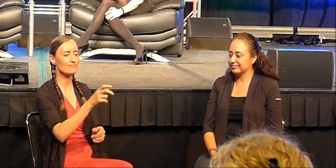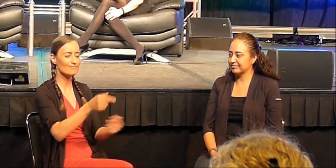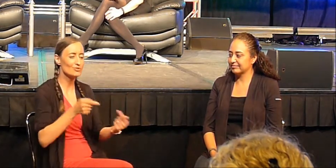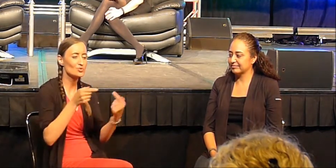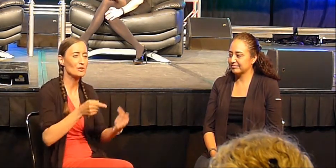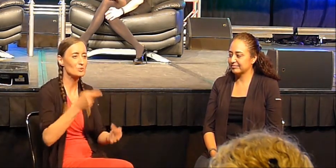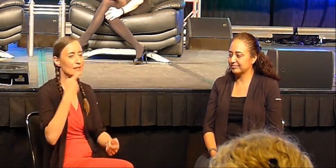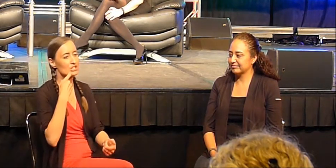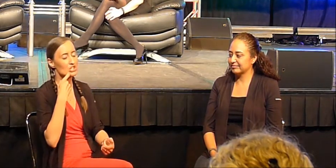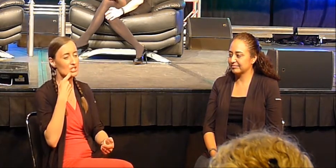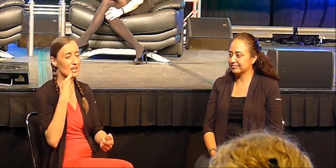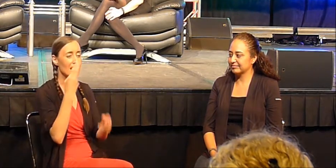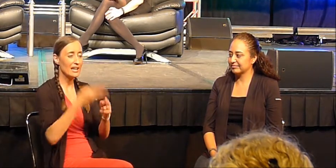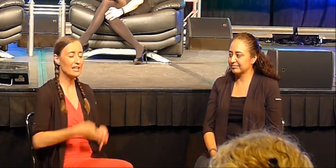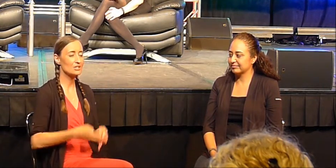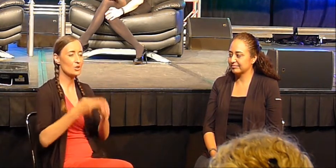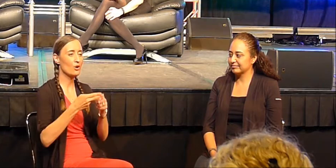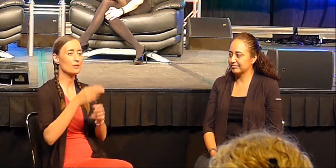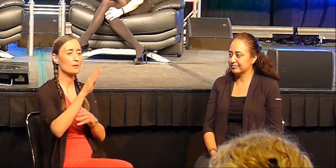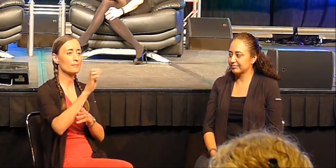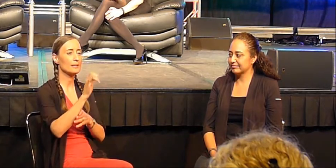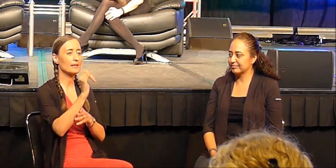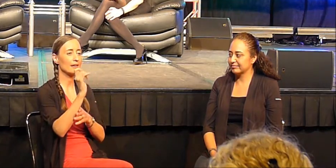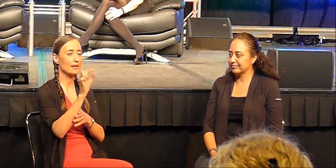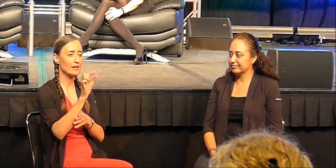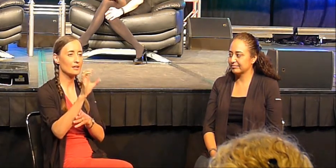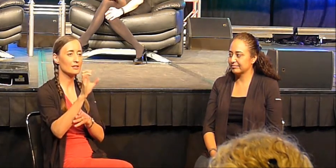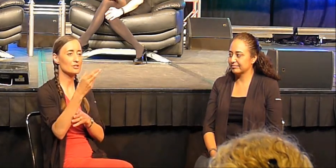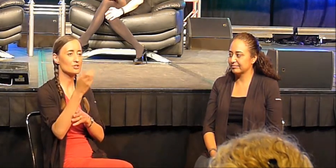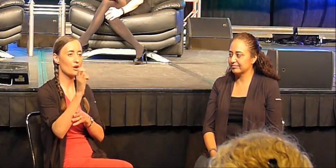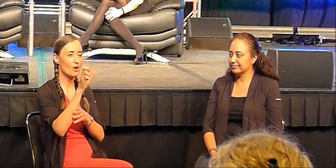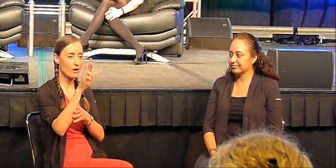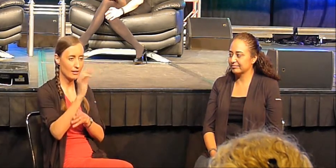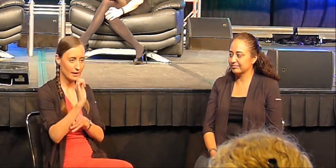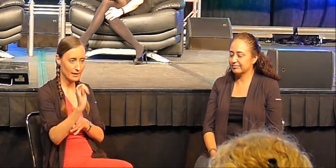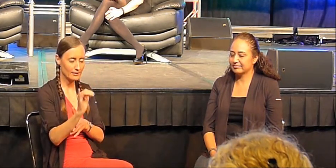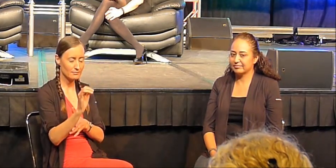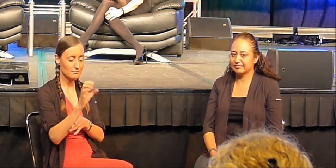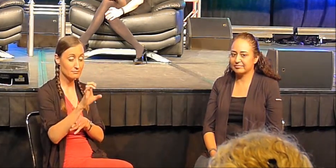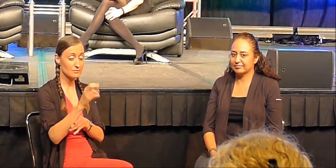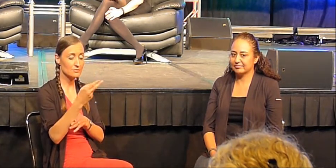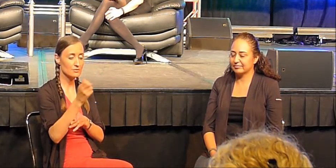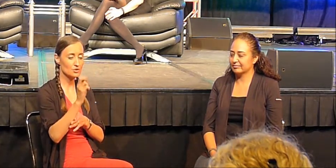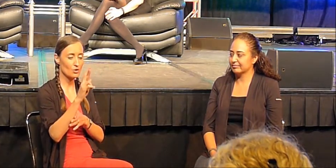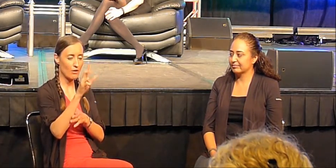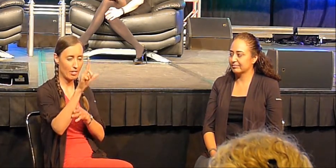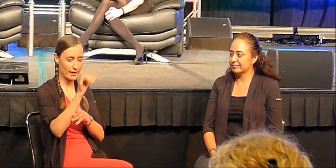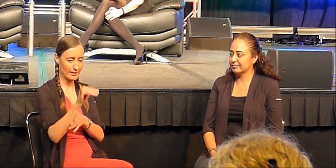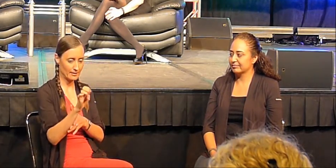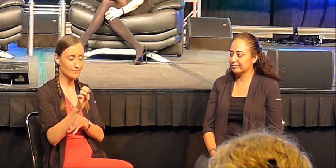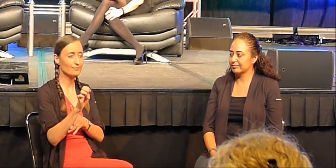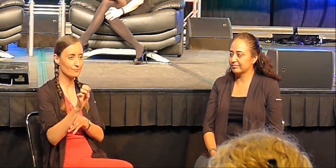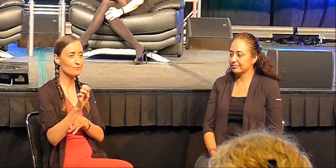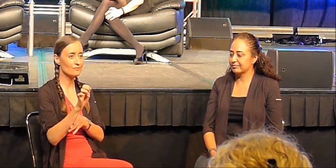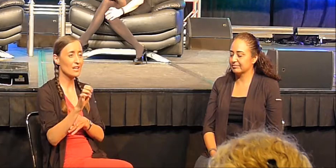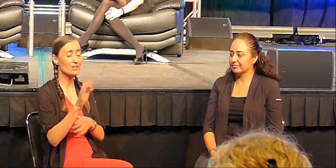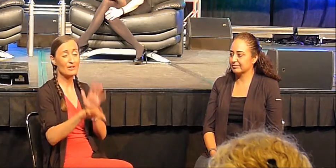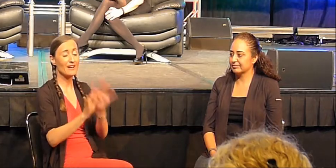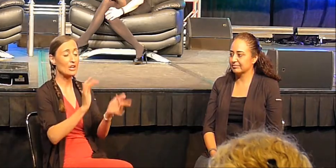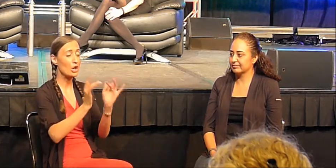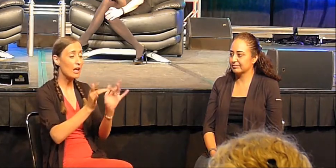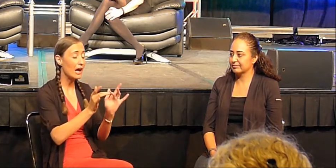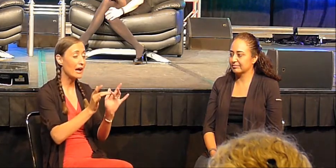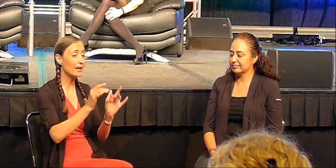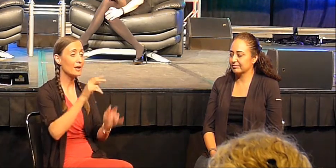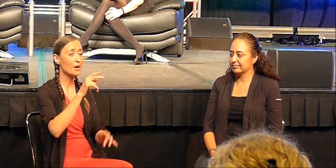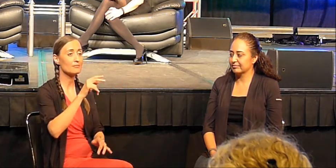a beautiful film. It's called Being Charlie, and I recommend if you can find it somewhere online or on your pay-per-view or